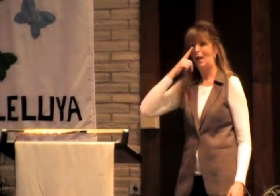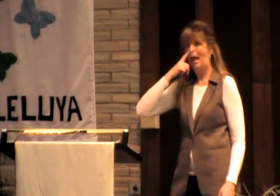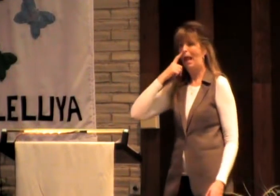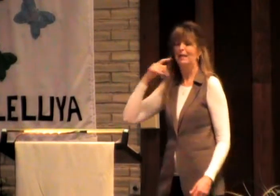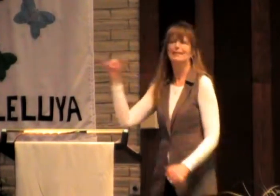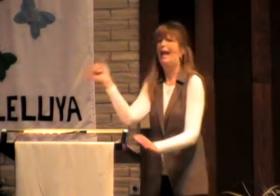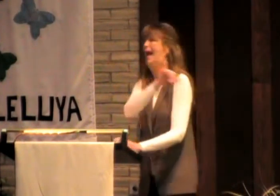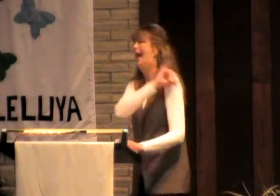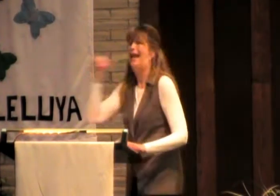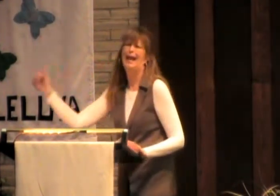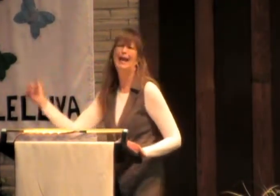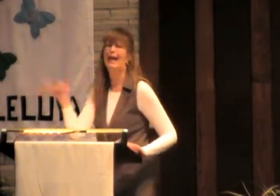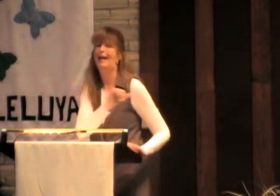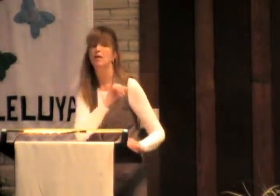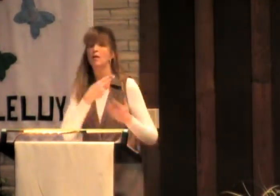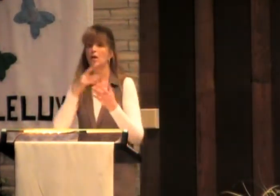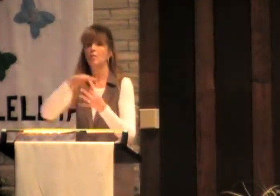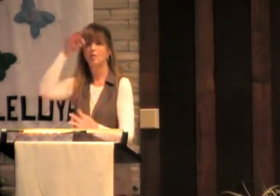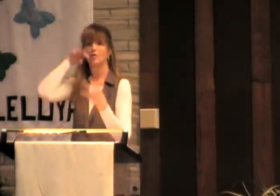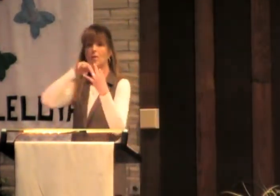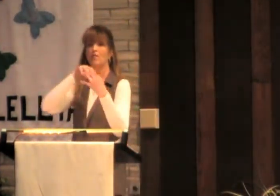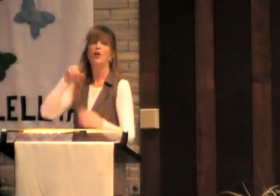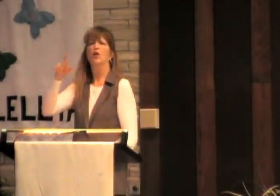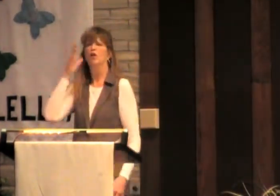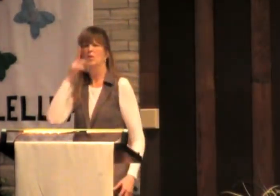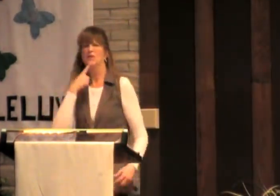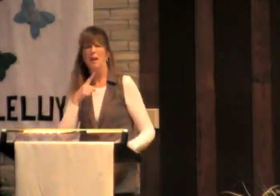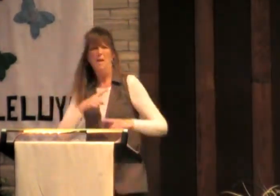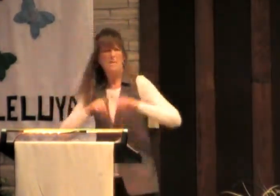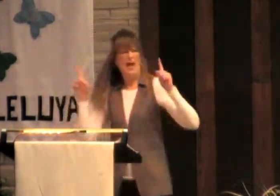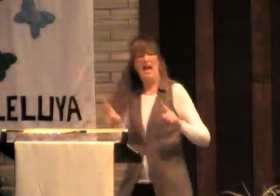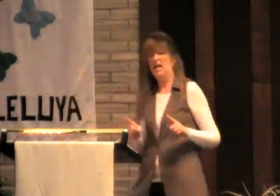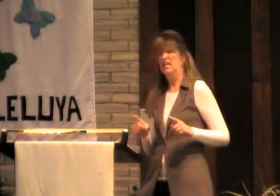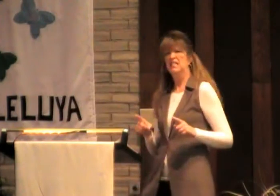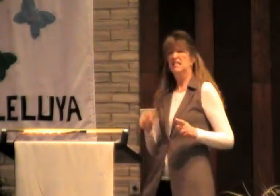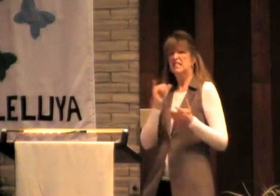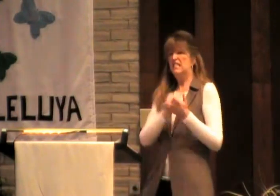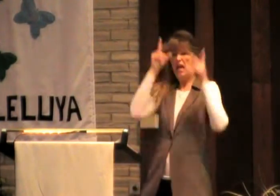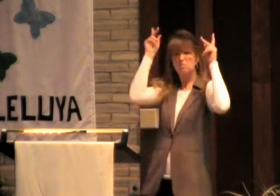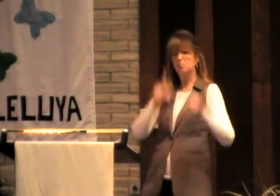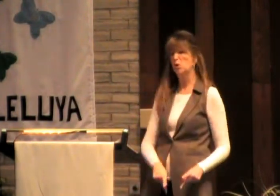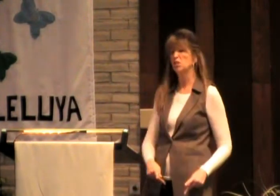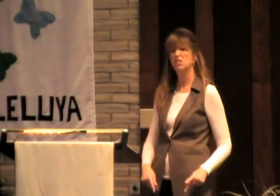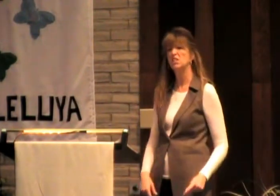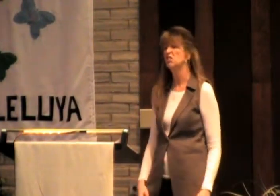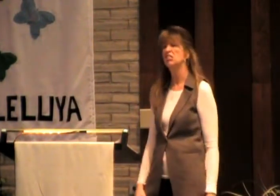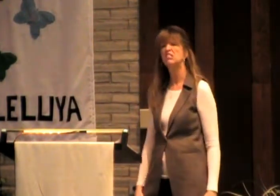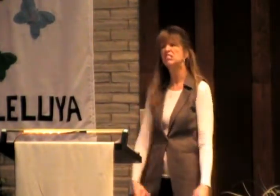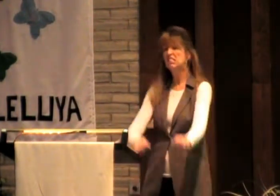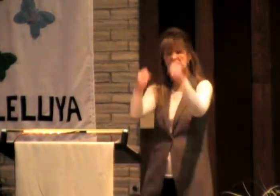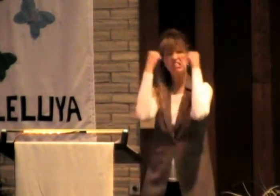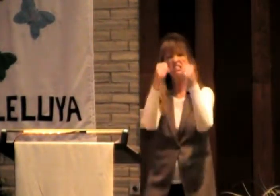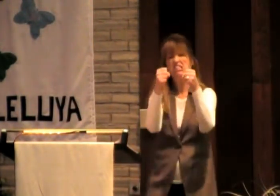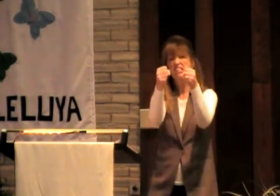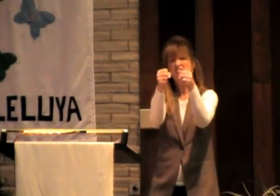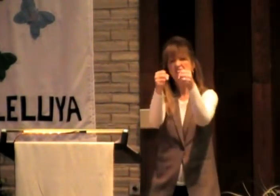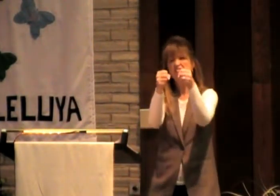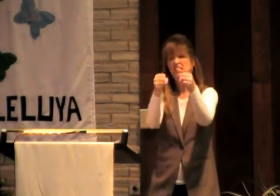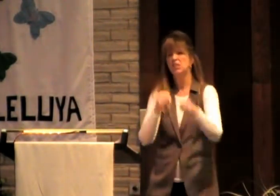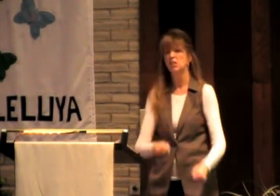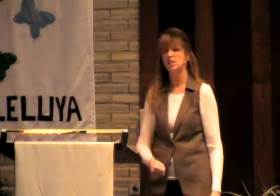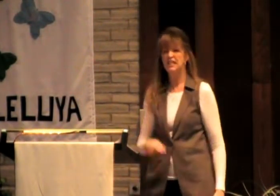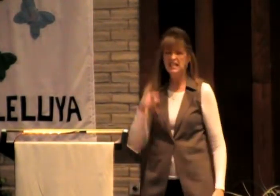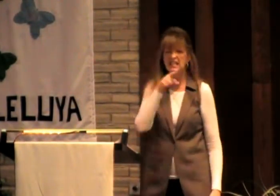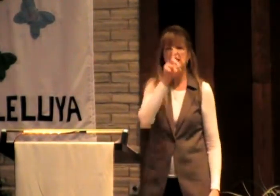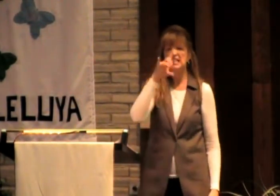Dr. Jekyll and Mr. Hyde. It's the same thing. It's spiritual warfare. You can say, I need to do this, but that person,